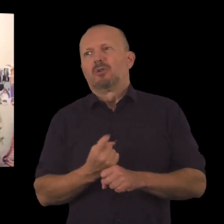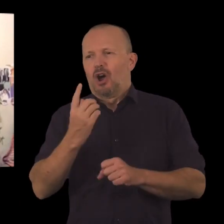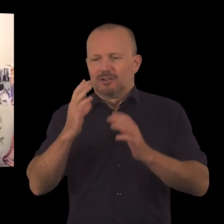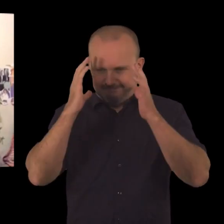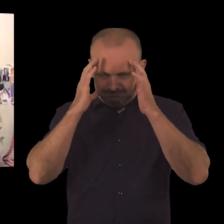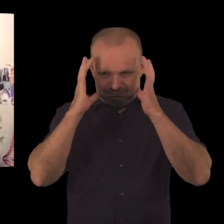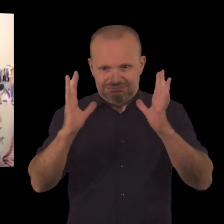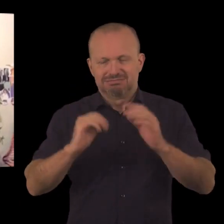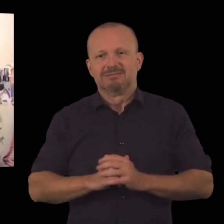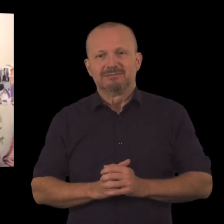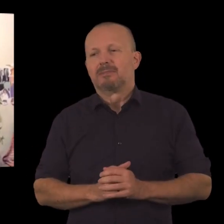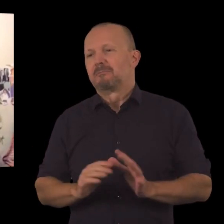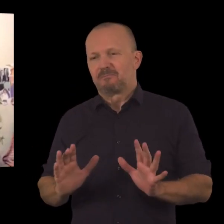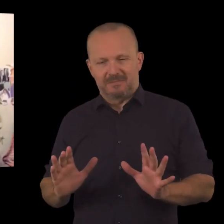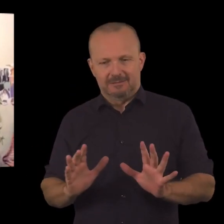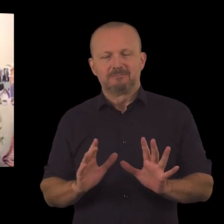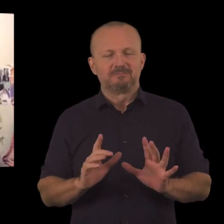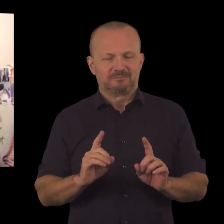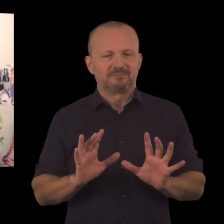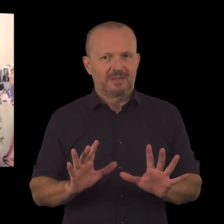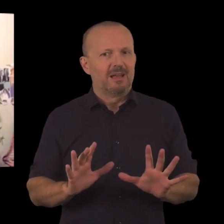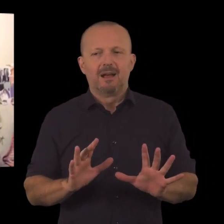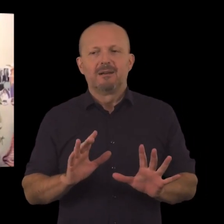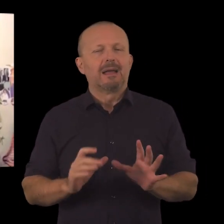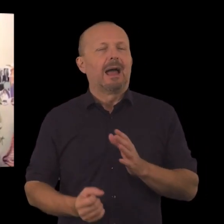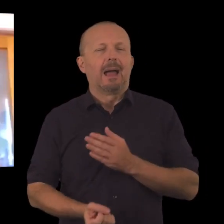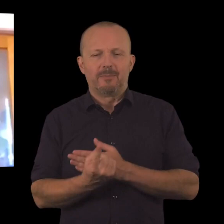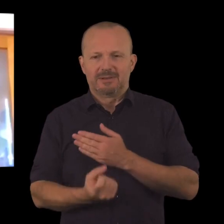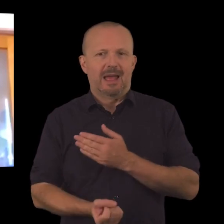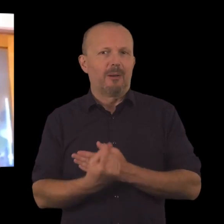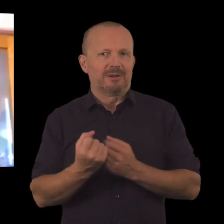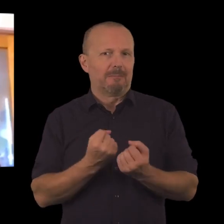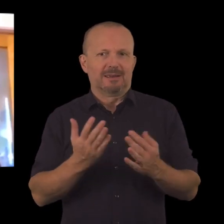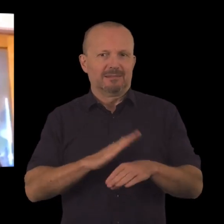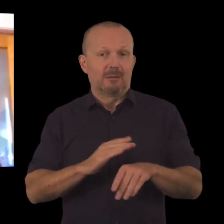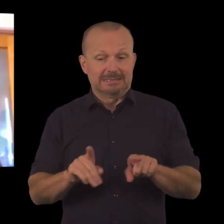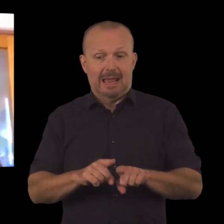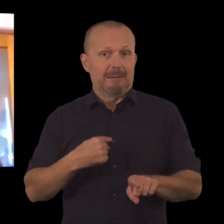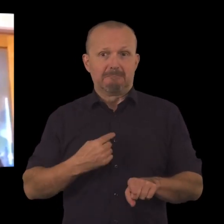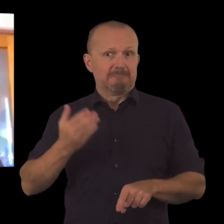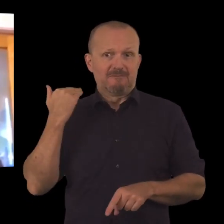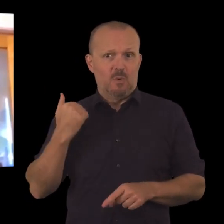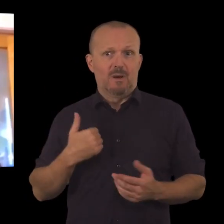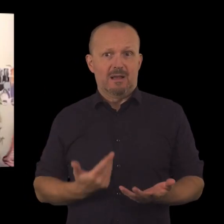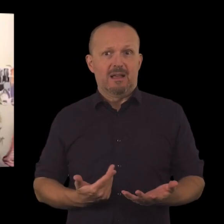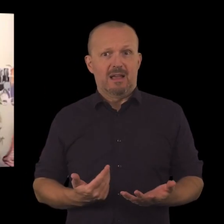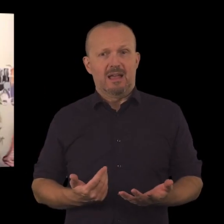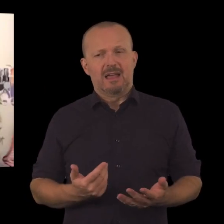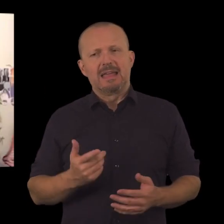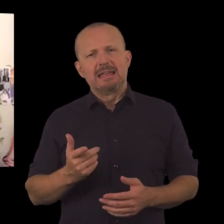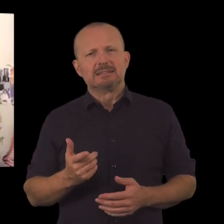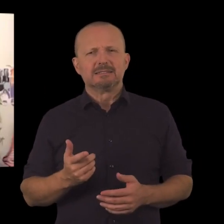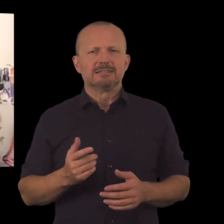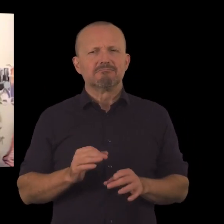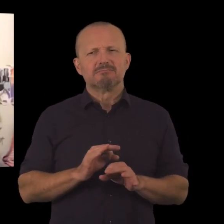I was like typing. I went, hang on, don't forget to put a line in. And then I pressed enter by mistake. And